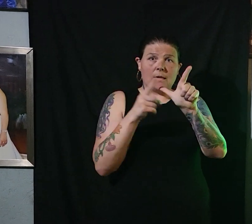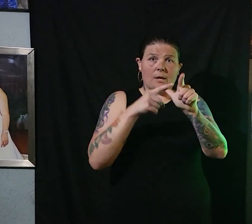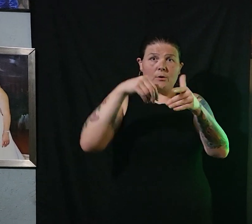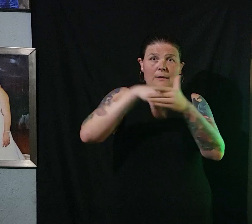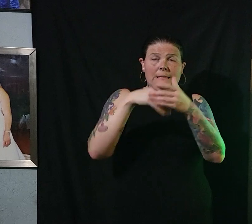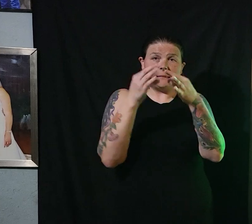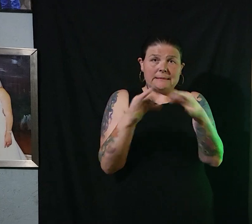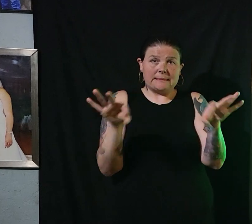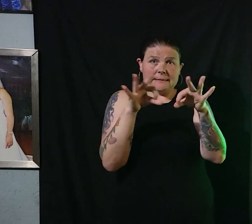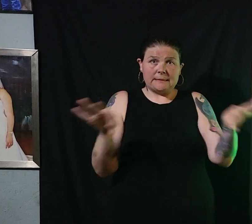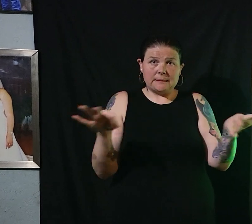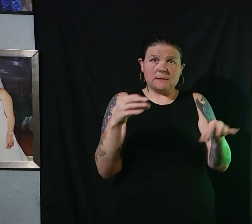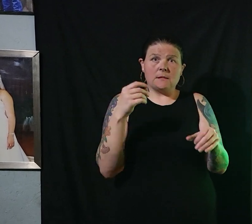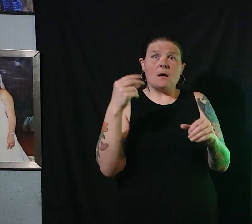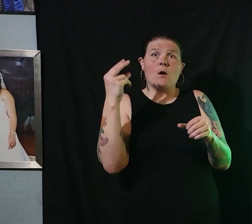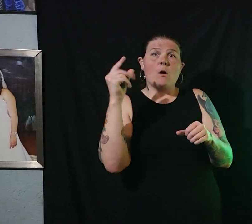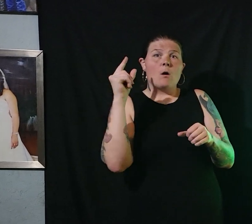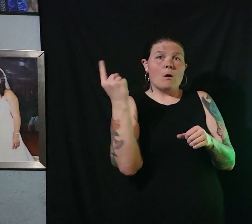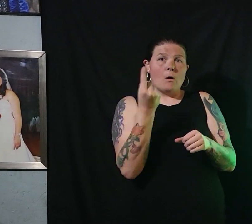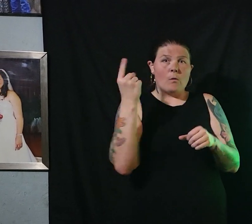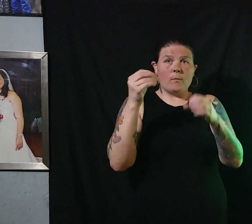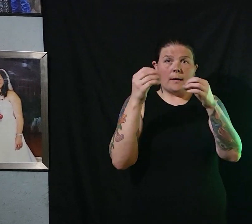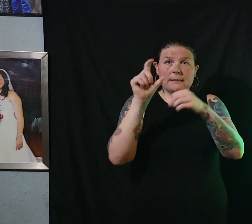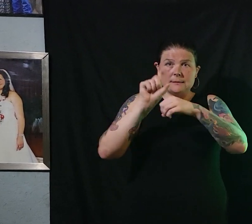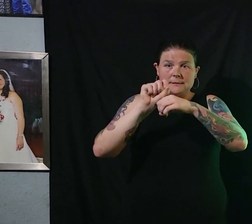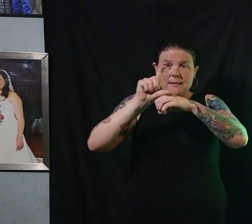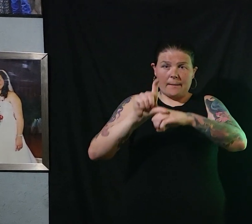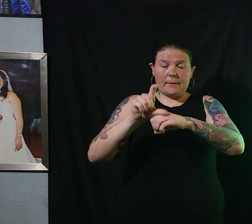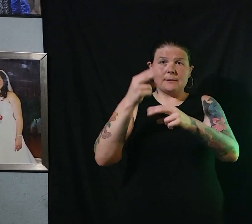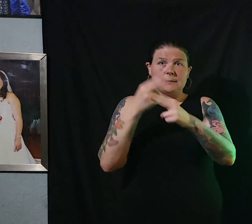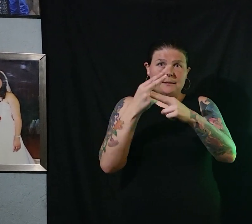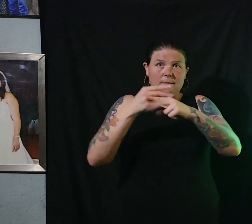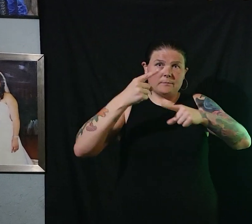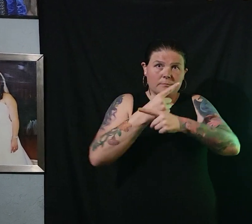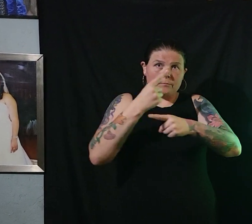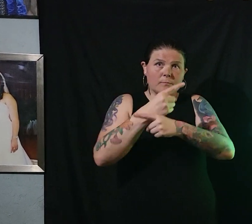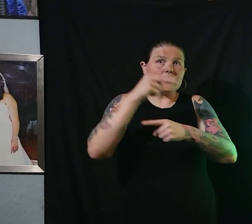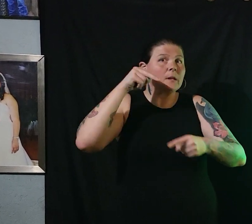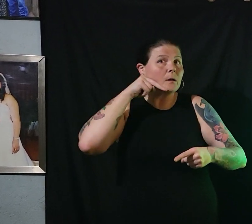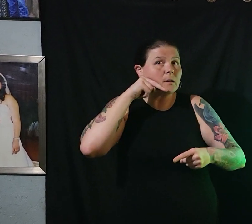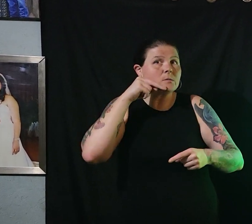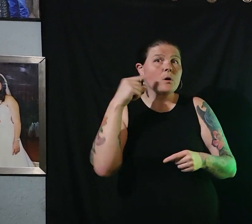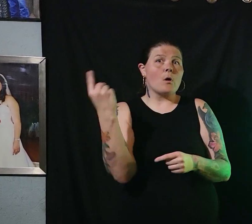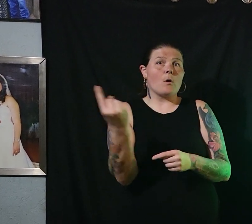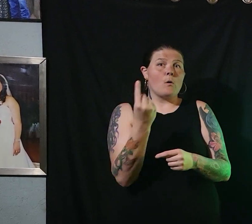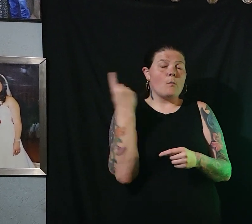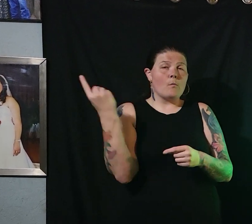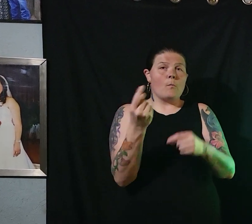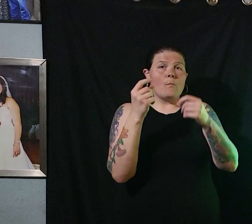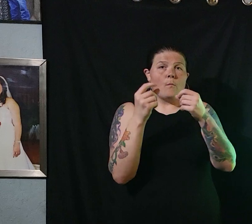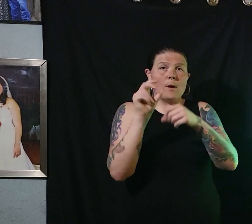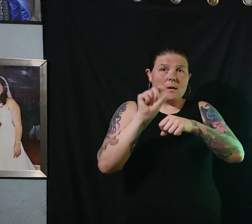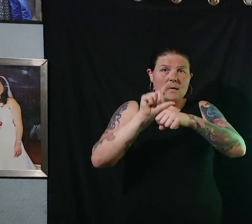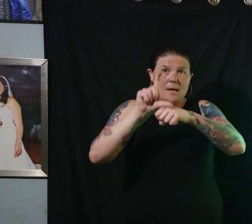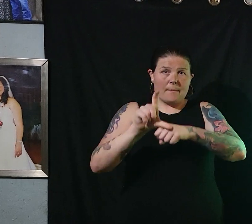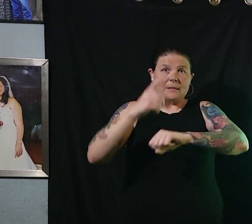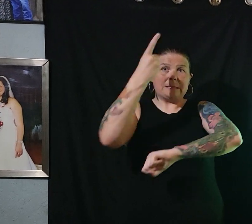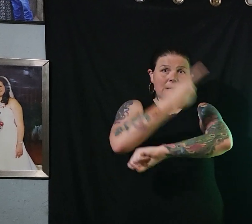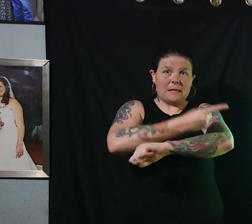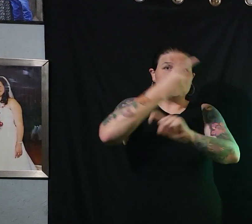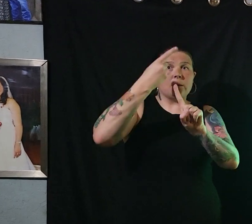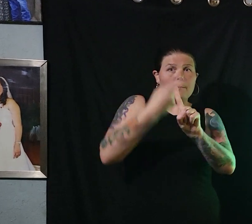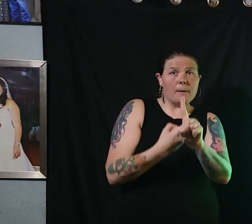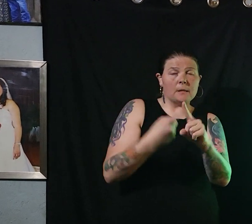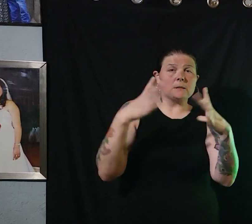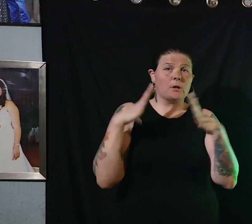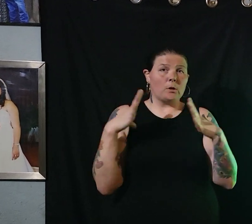in a sentence. Always capitalize names and proper nouns. Always capitalize days,